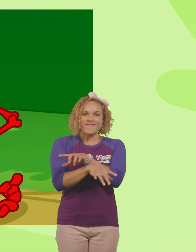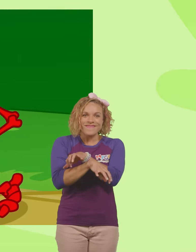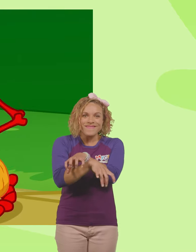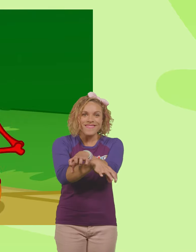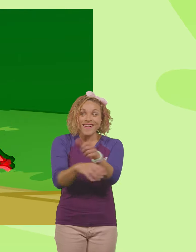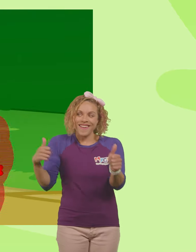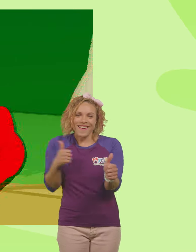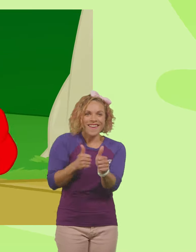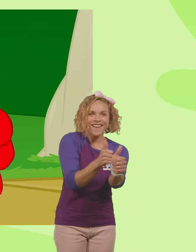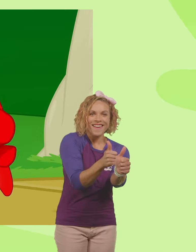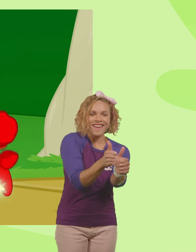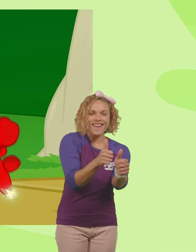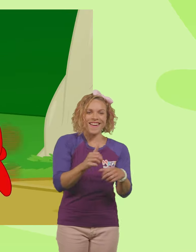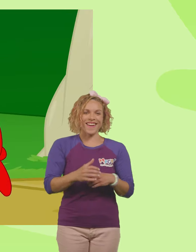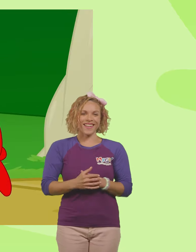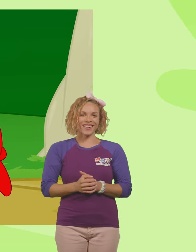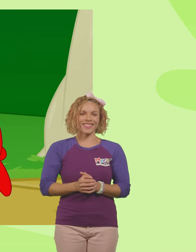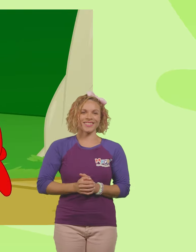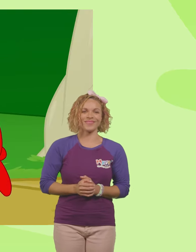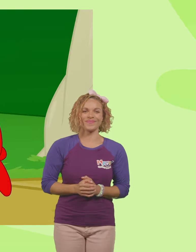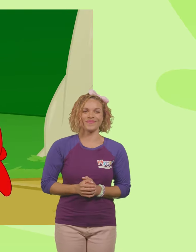a spider and follow them.